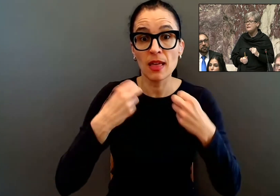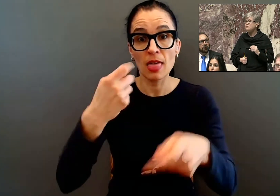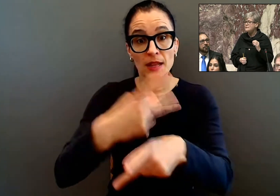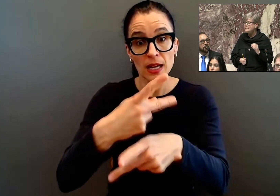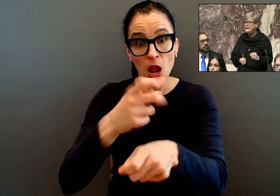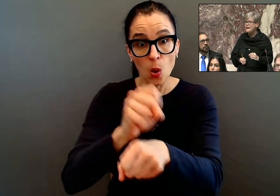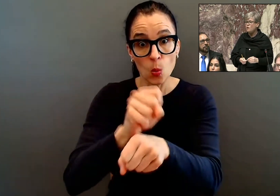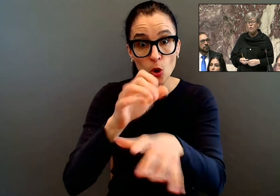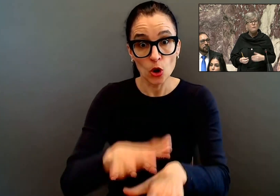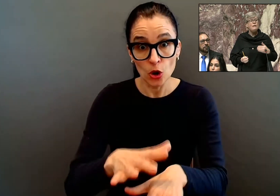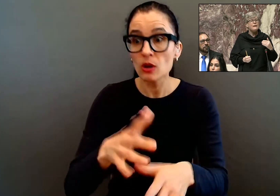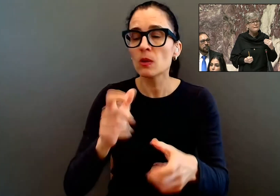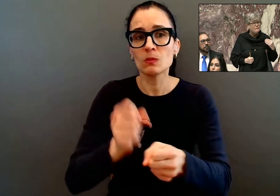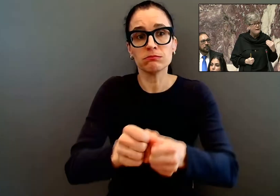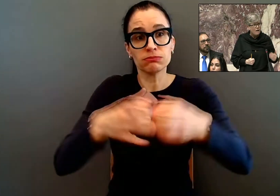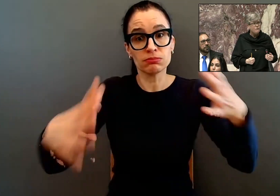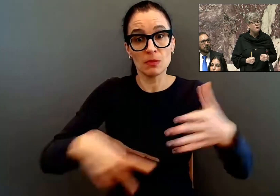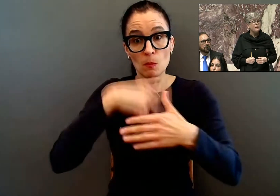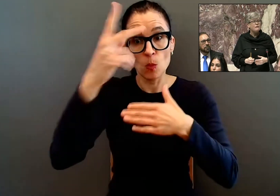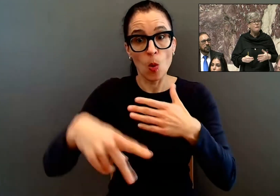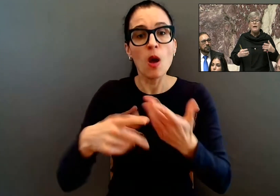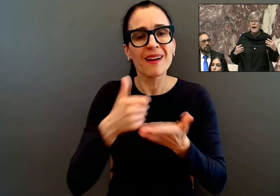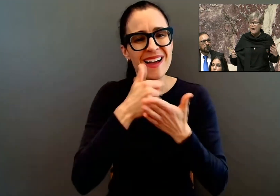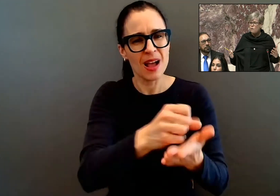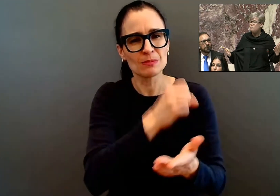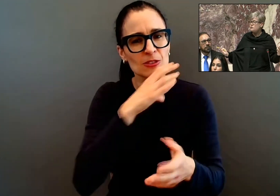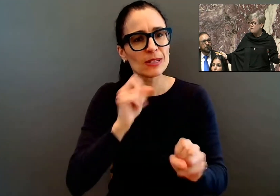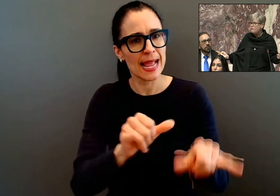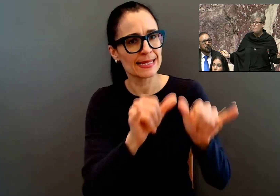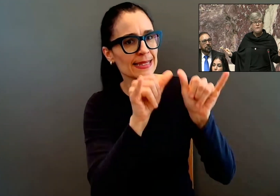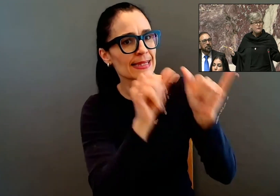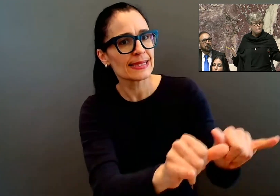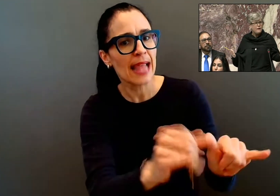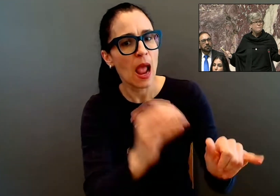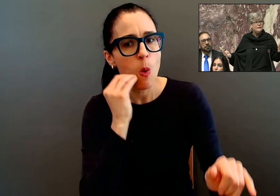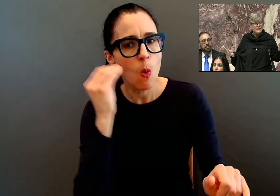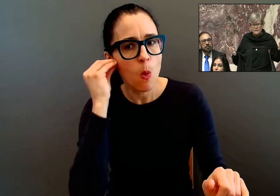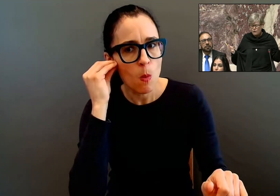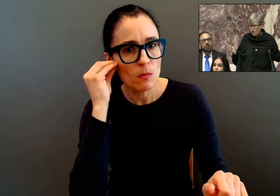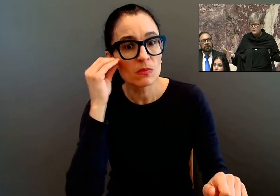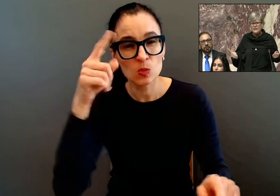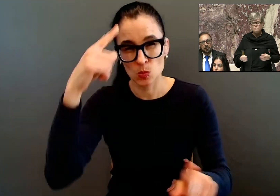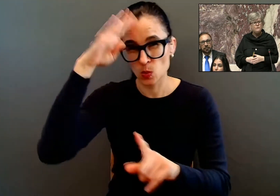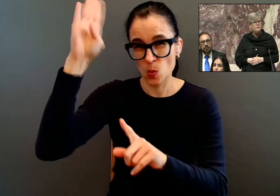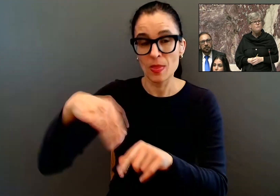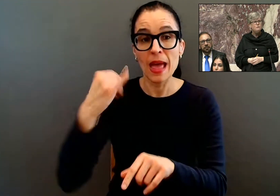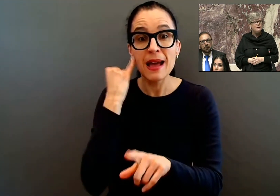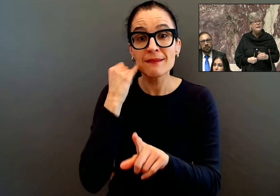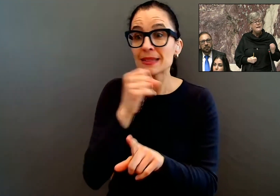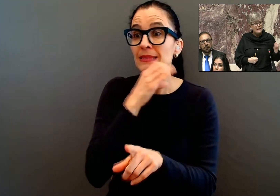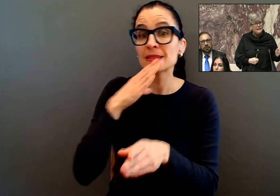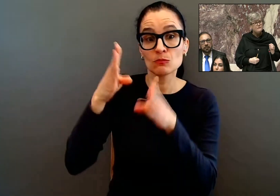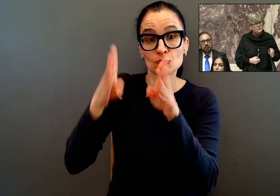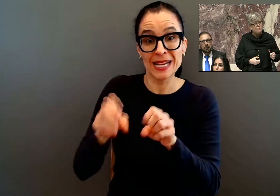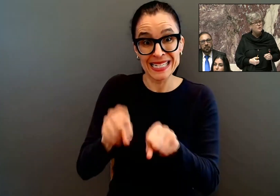senior is able to stay at home, they can live a healthier life at home, surrounded by their family and in the contact with their community, getting the supports that